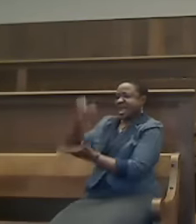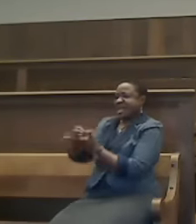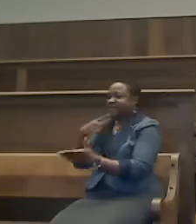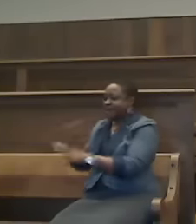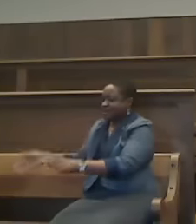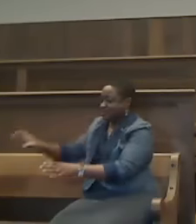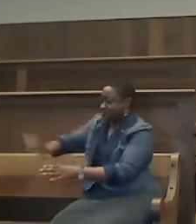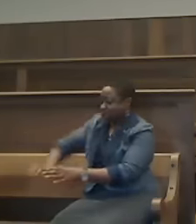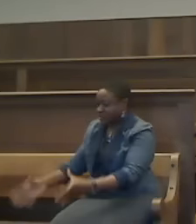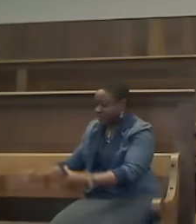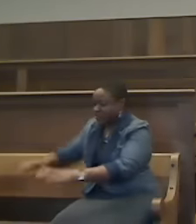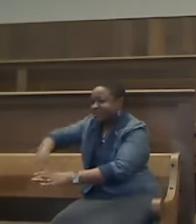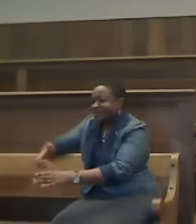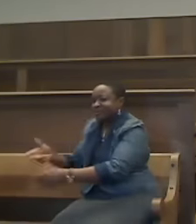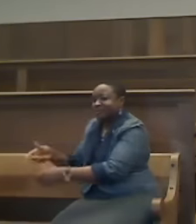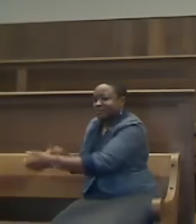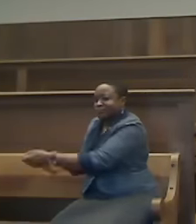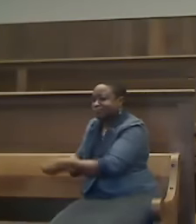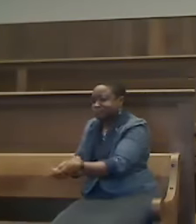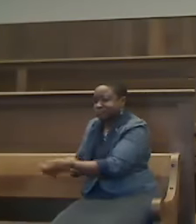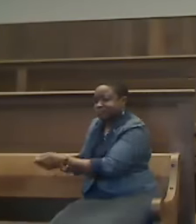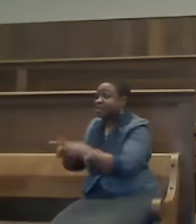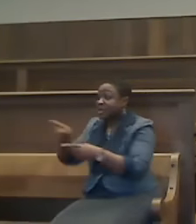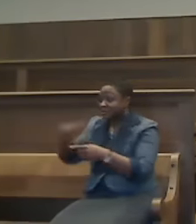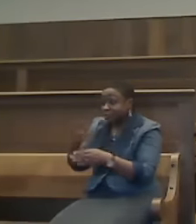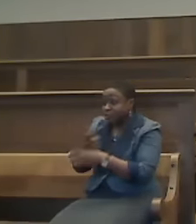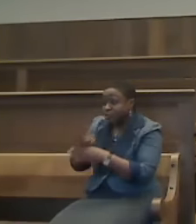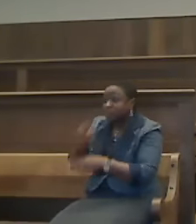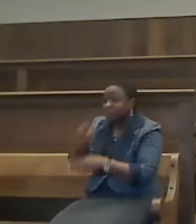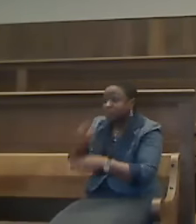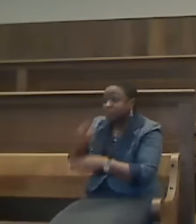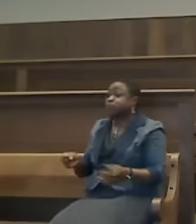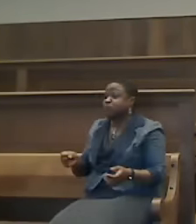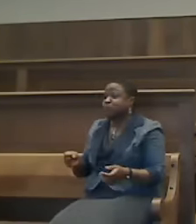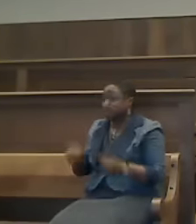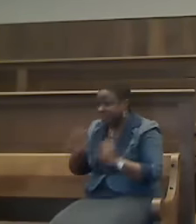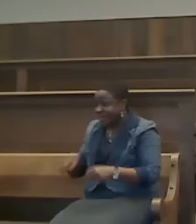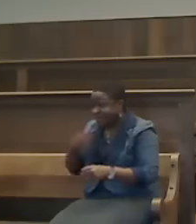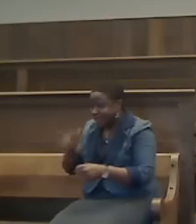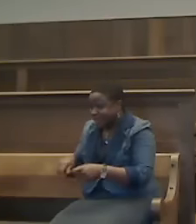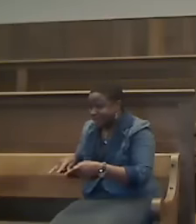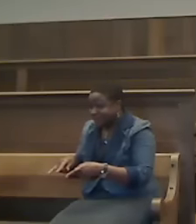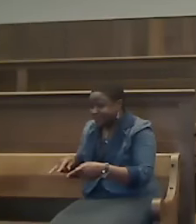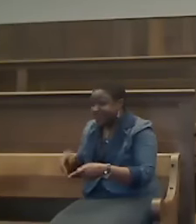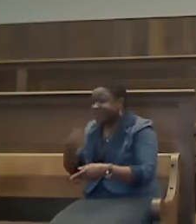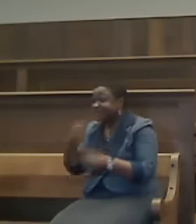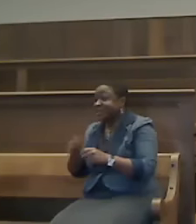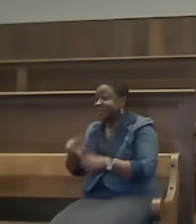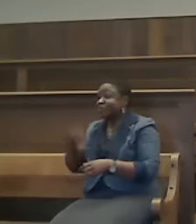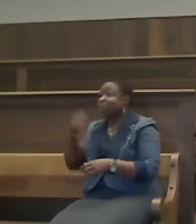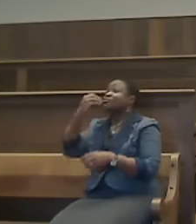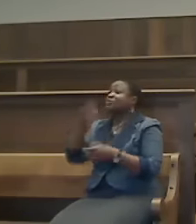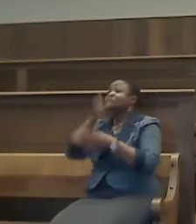All right, so it was in a can. And when you looked at the can, did it say use as a mouthwash or gargle? Did it say take internally and